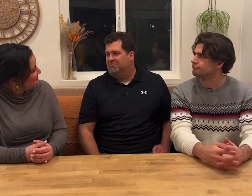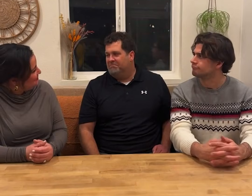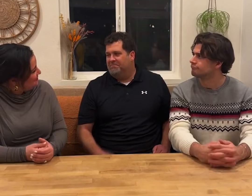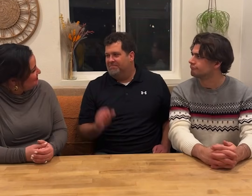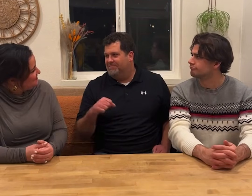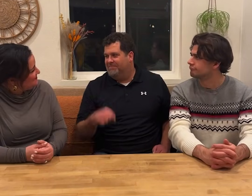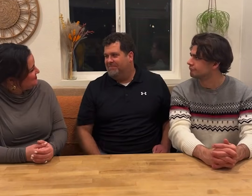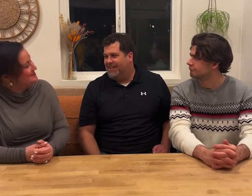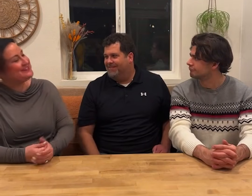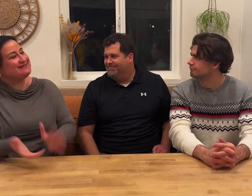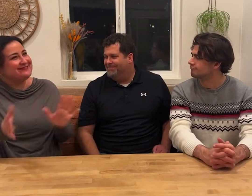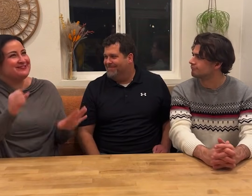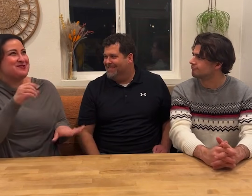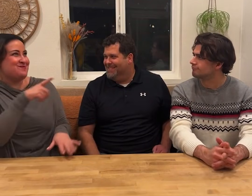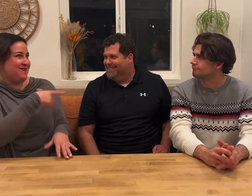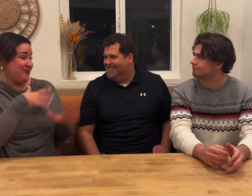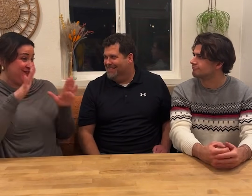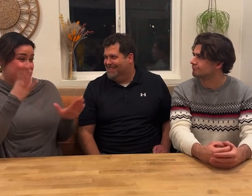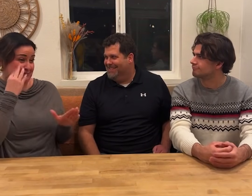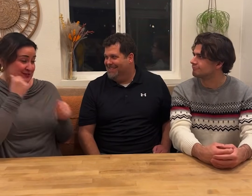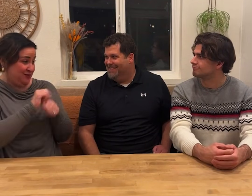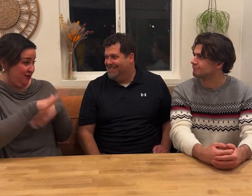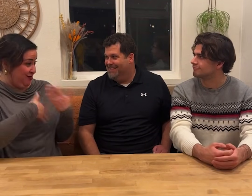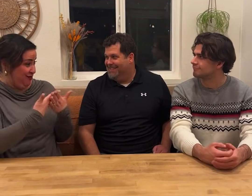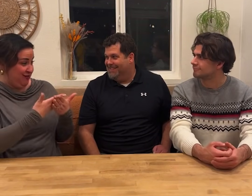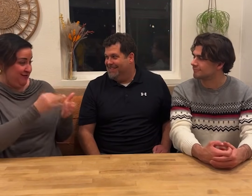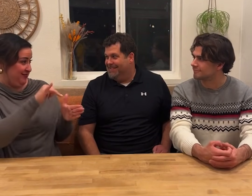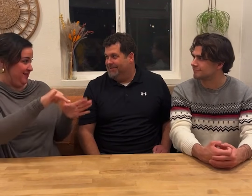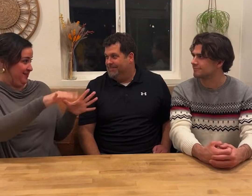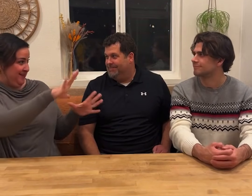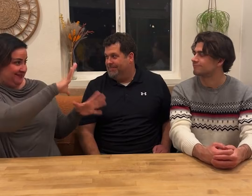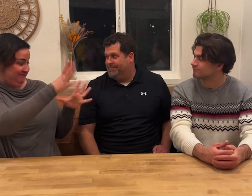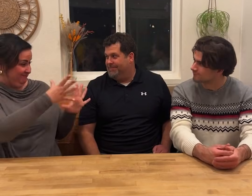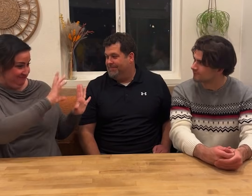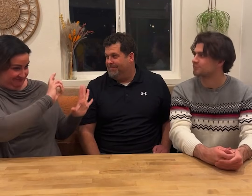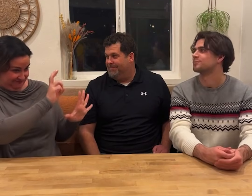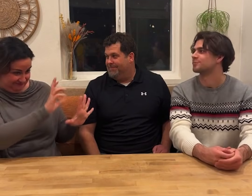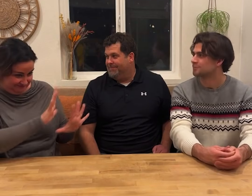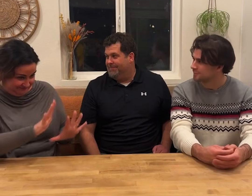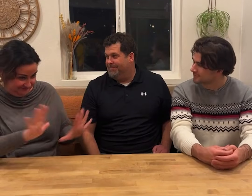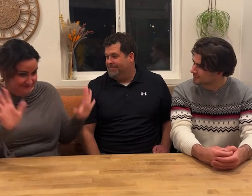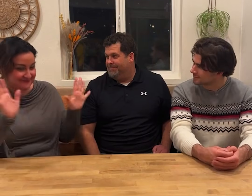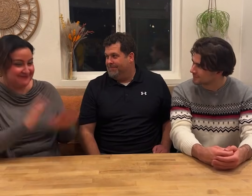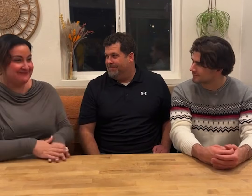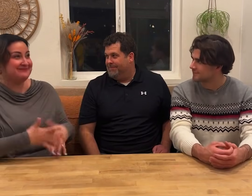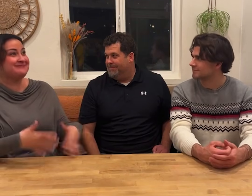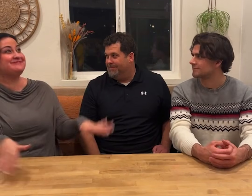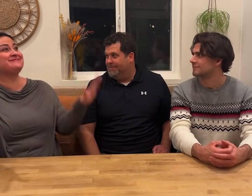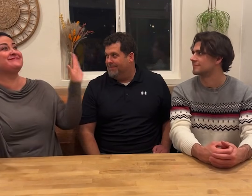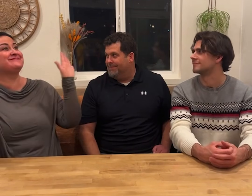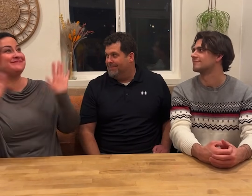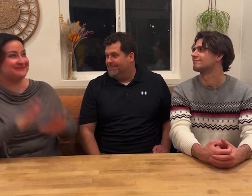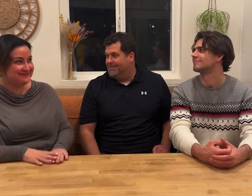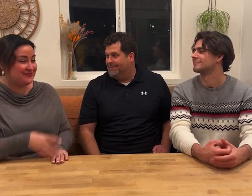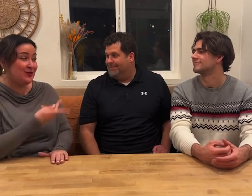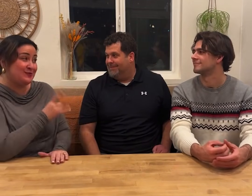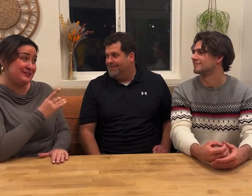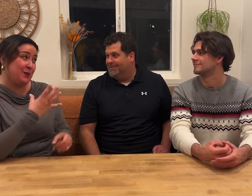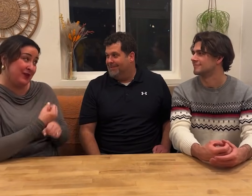you know, important. Agreed. So you had a great experience with all of them. Then